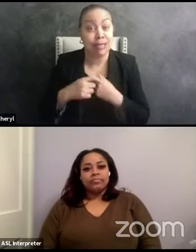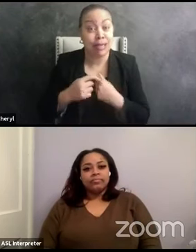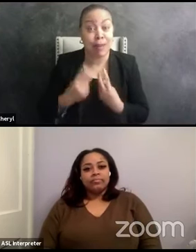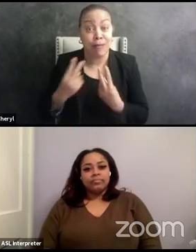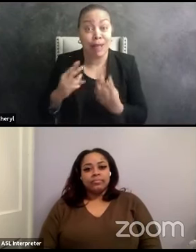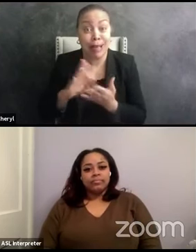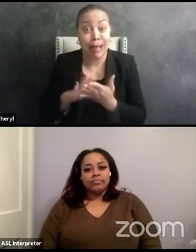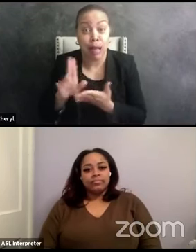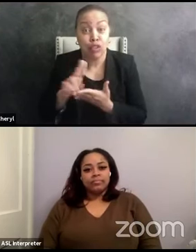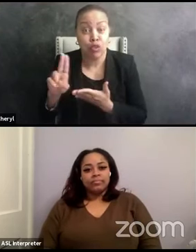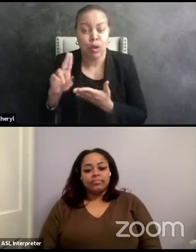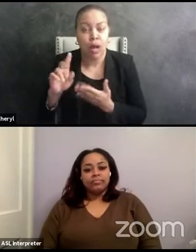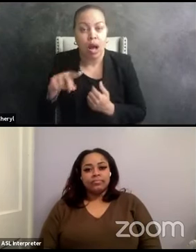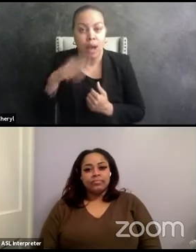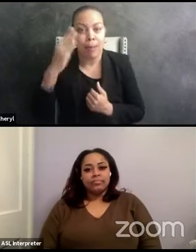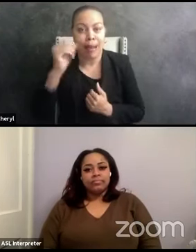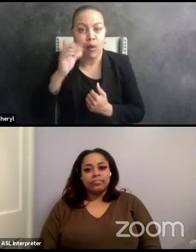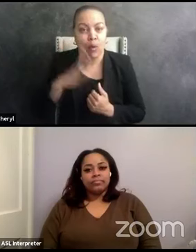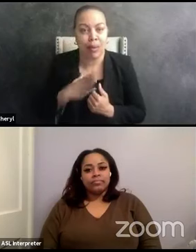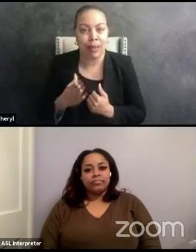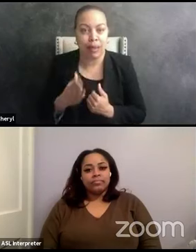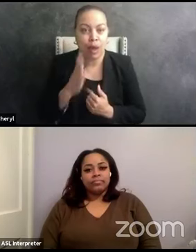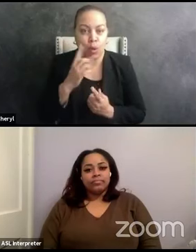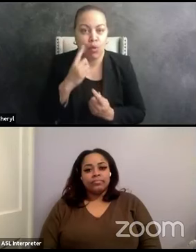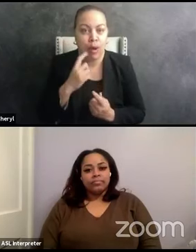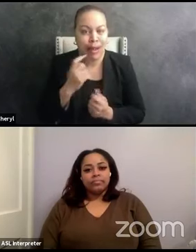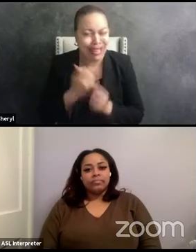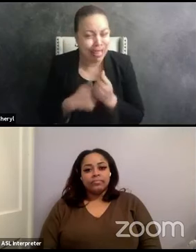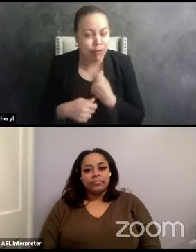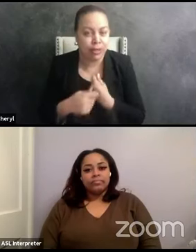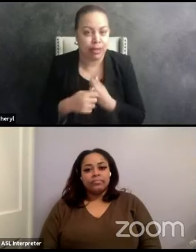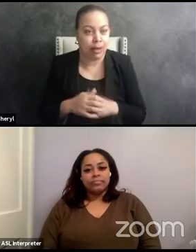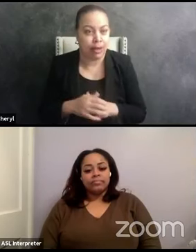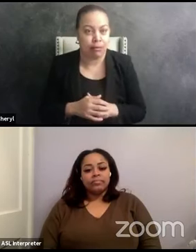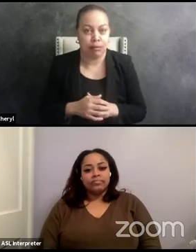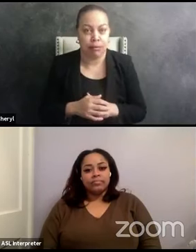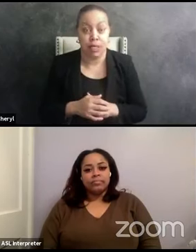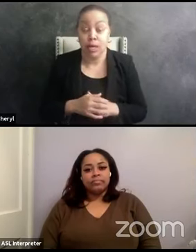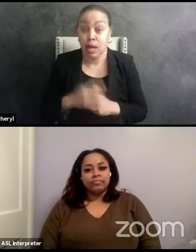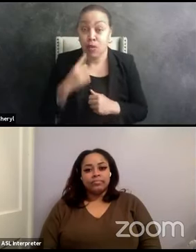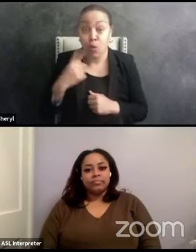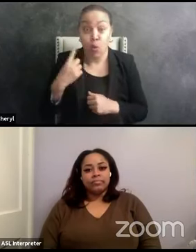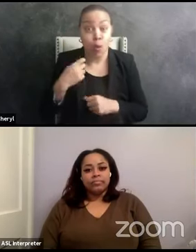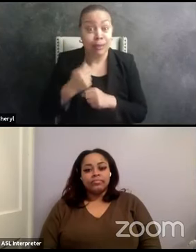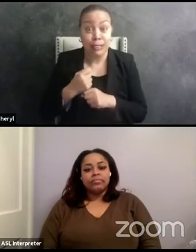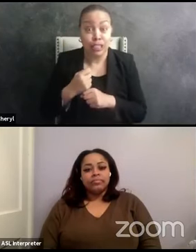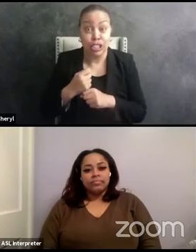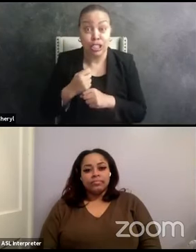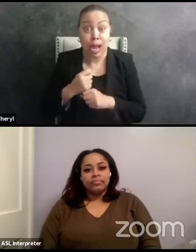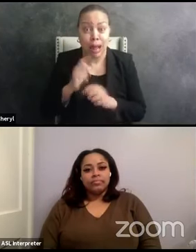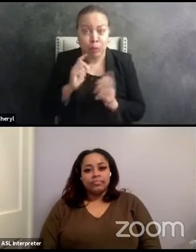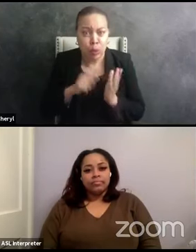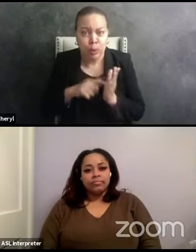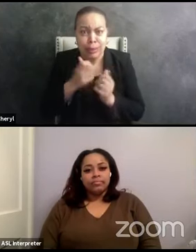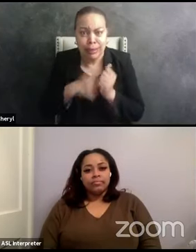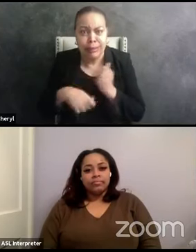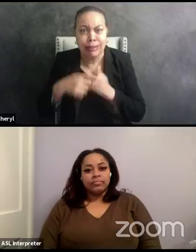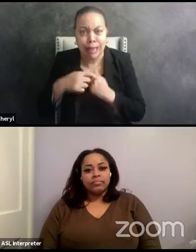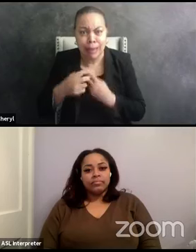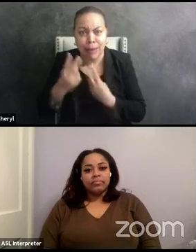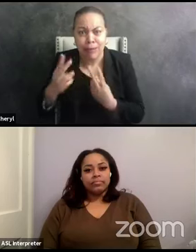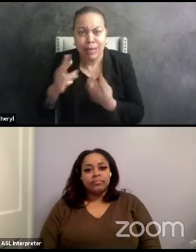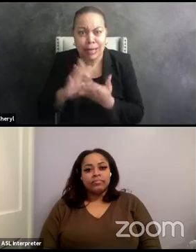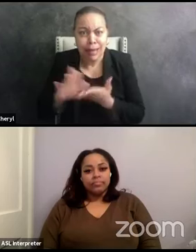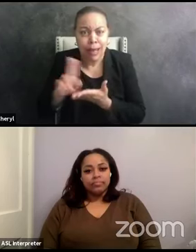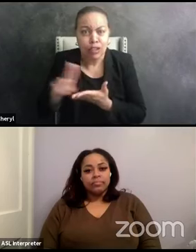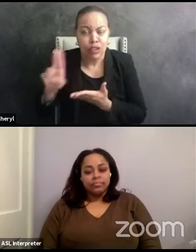black woman would break down crying. Every time. Talking for like a year. I couldn't go to anyone without a black woman breaking down crying, what they're trying to do